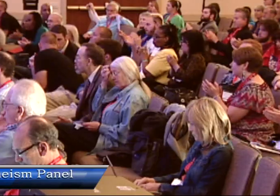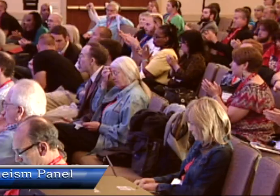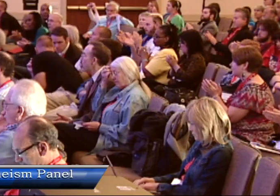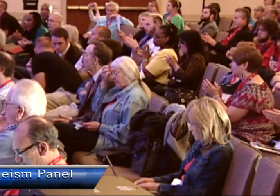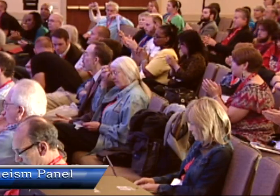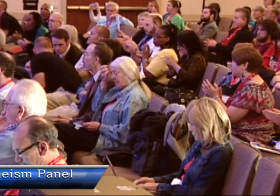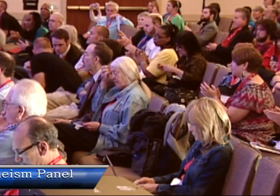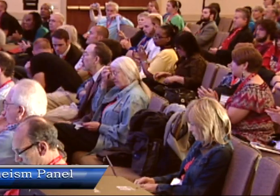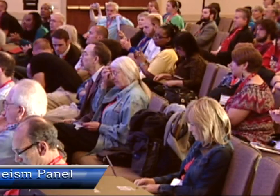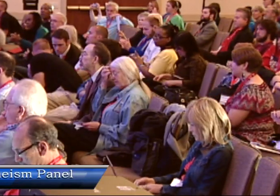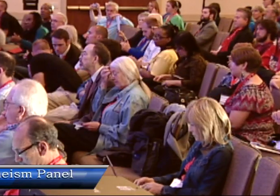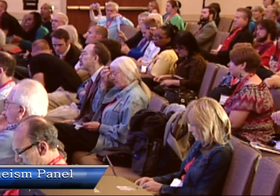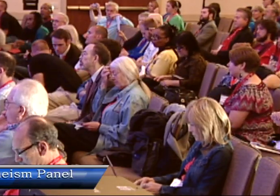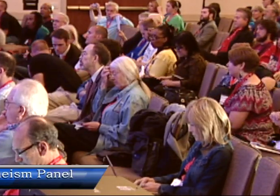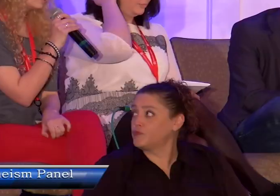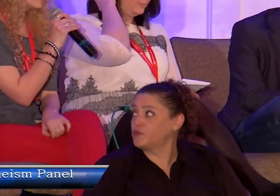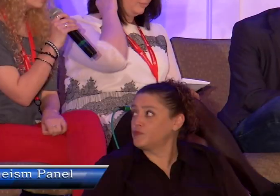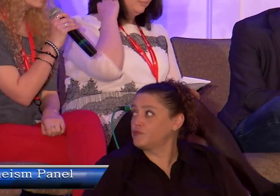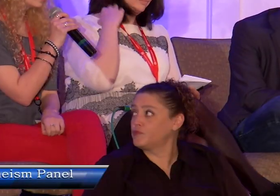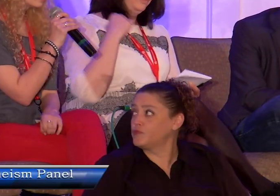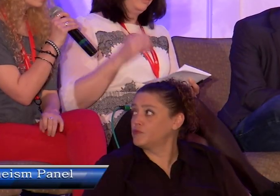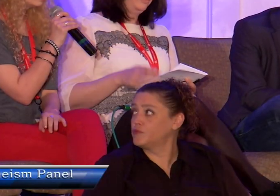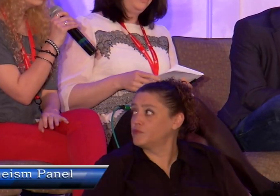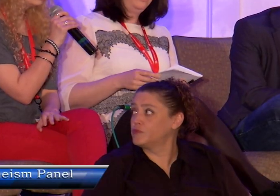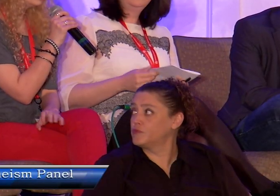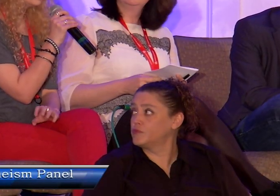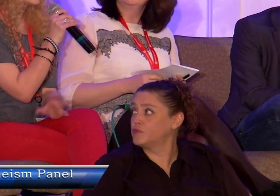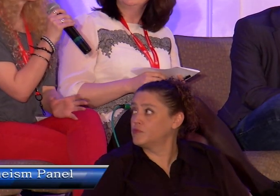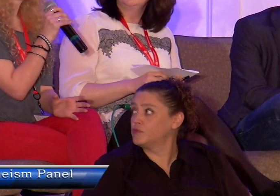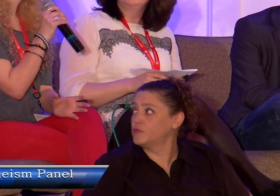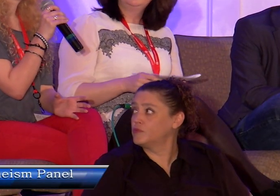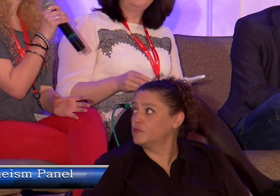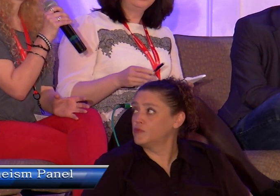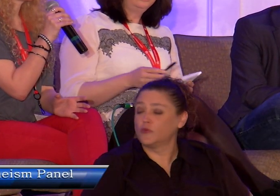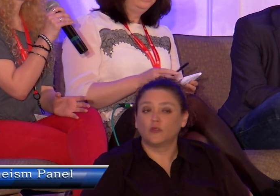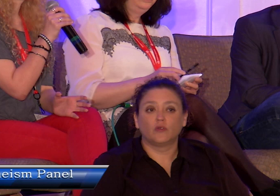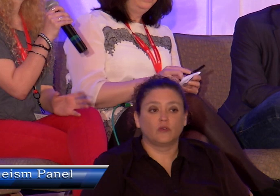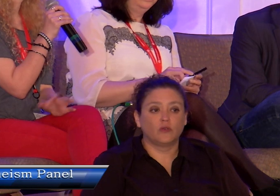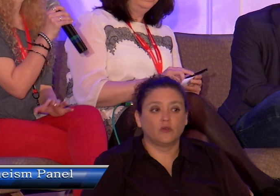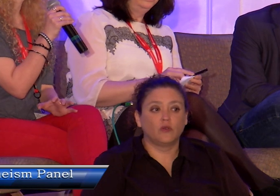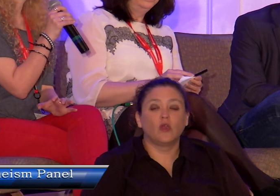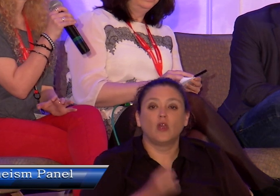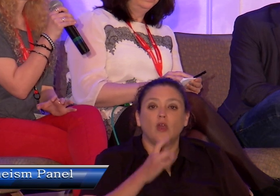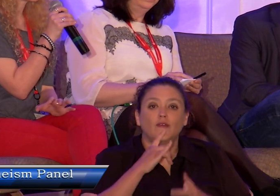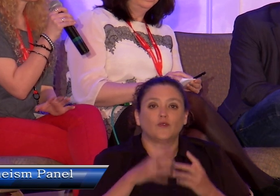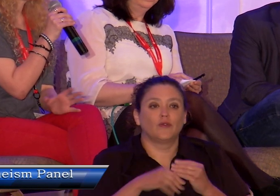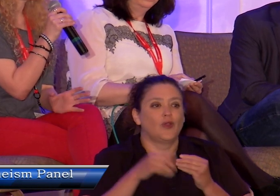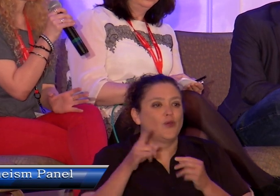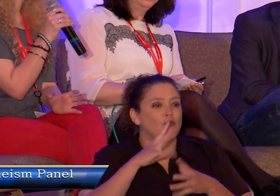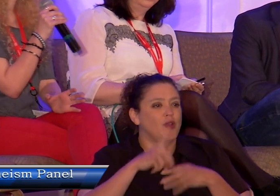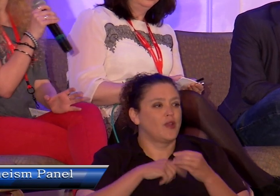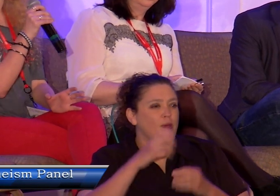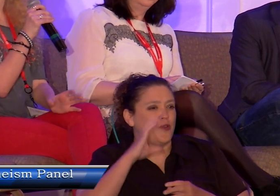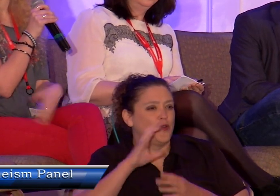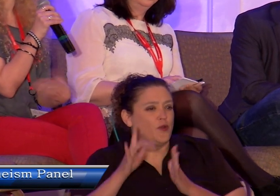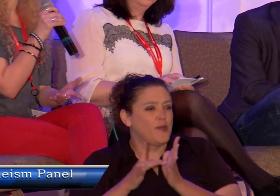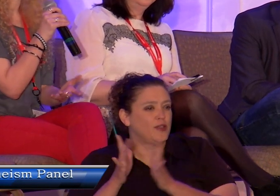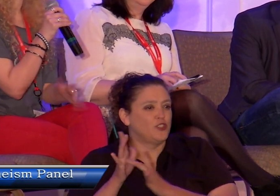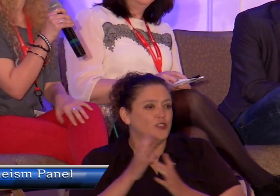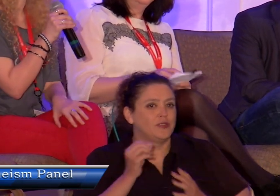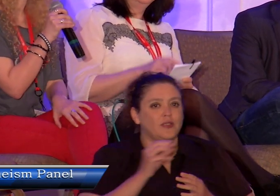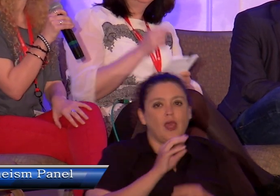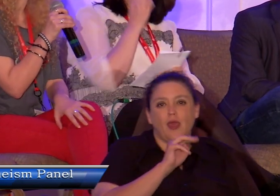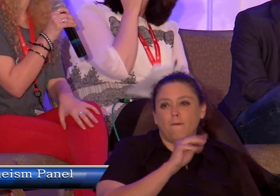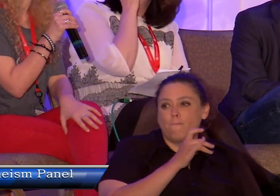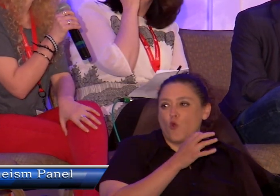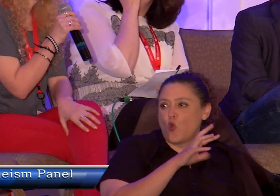I just want to add really quickly, because it was said, you know, make a cartoon about Jesus and then a cartoon about Muhammad and see what happens, and we actually